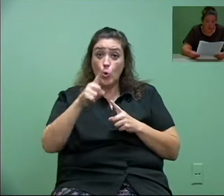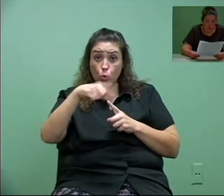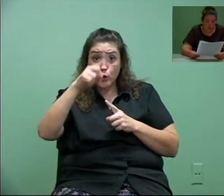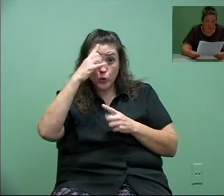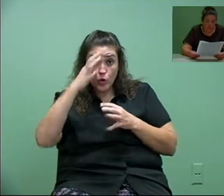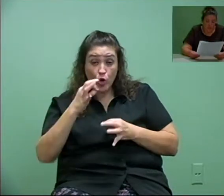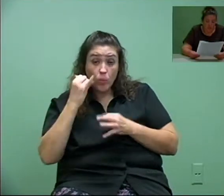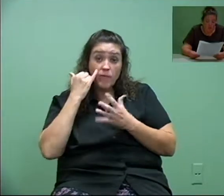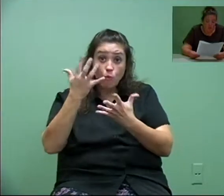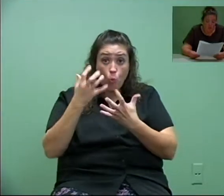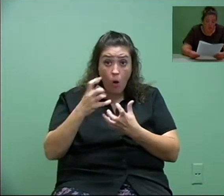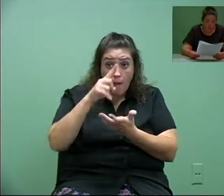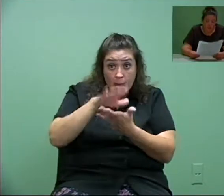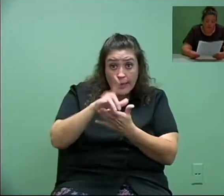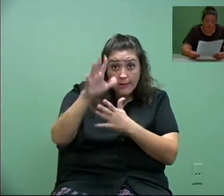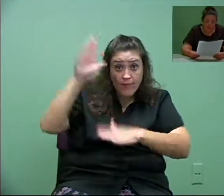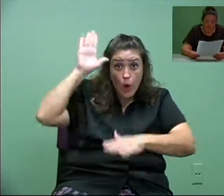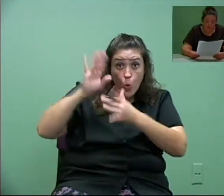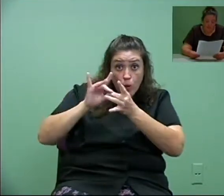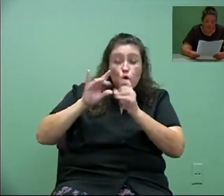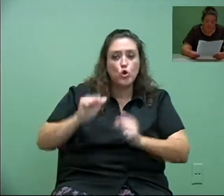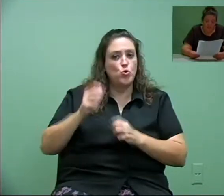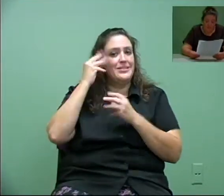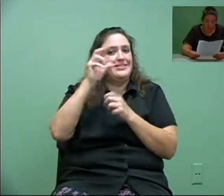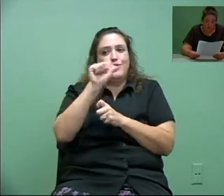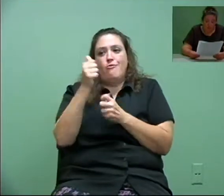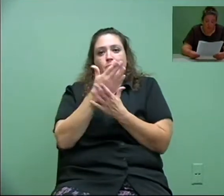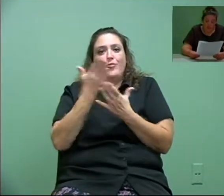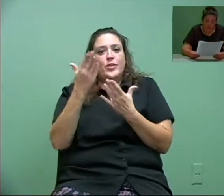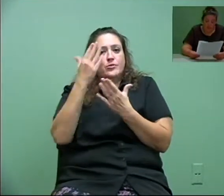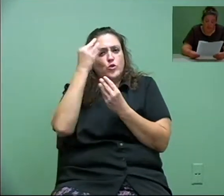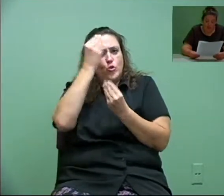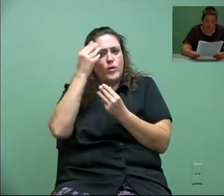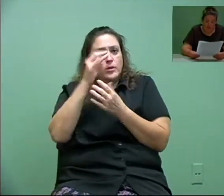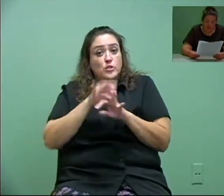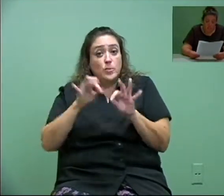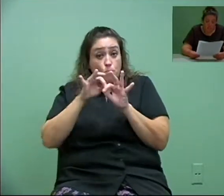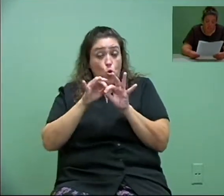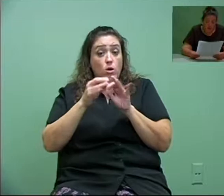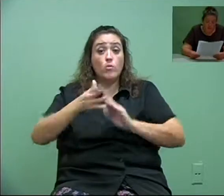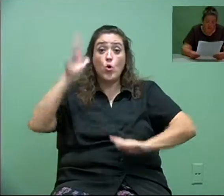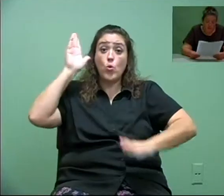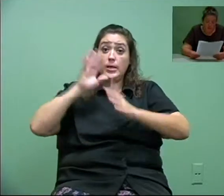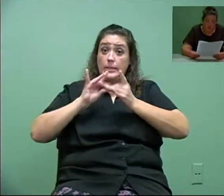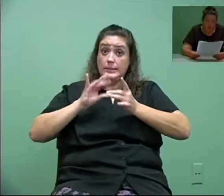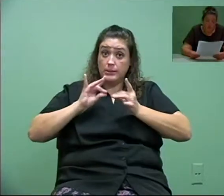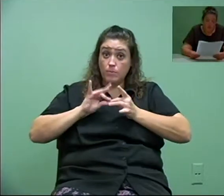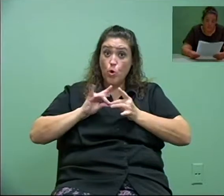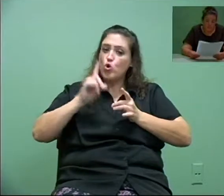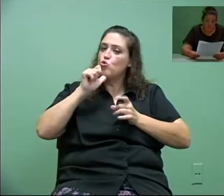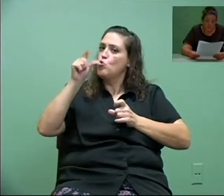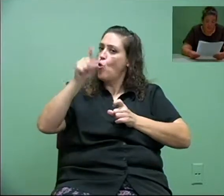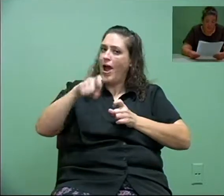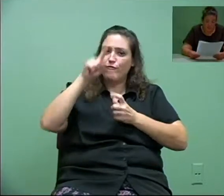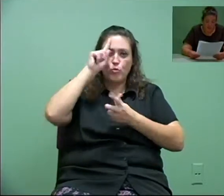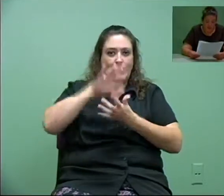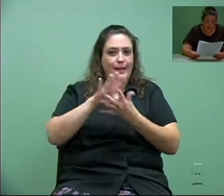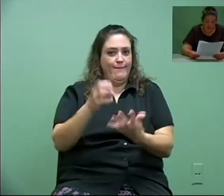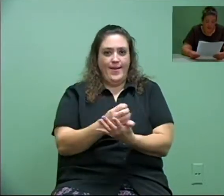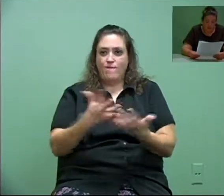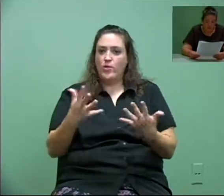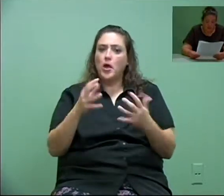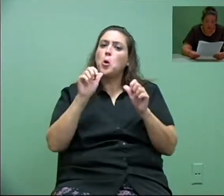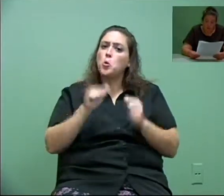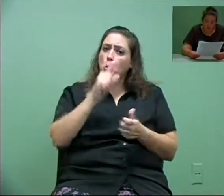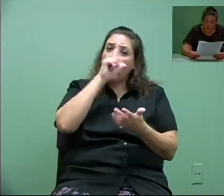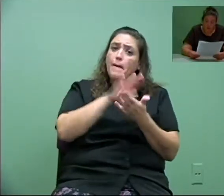is important. You do not have to believe everything that a witness said. You may believe part and disbelieve the